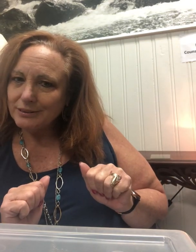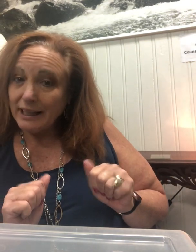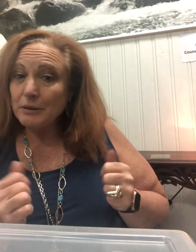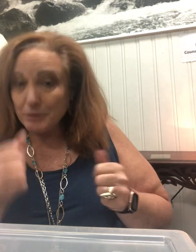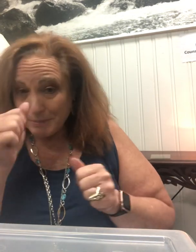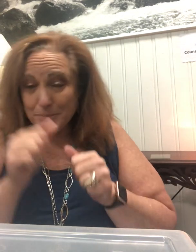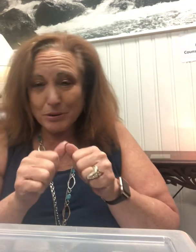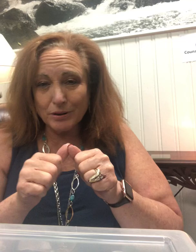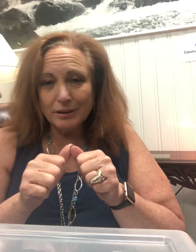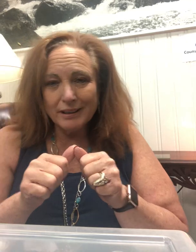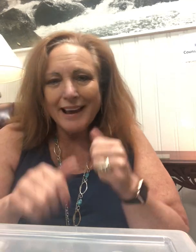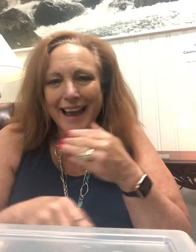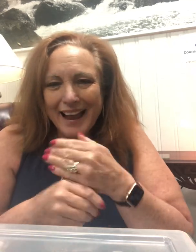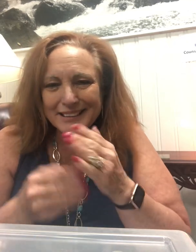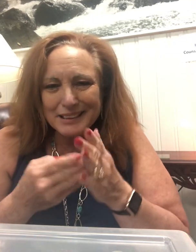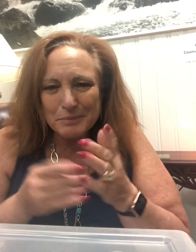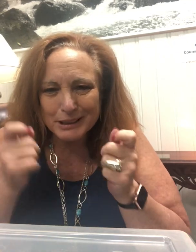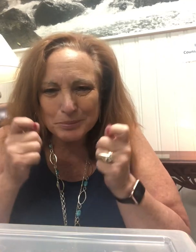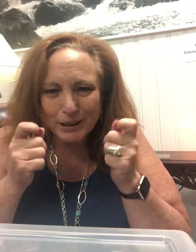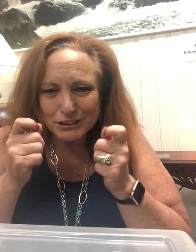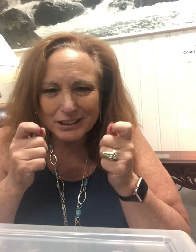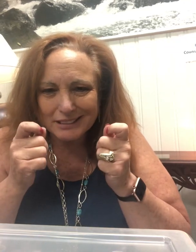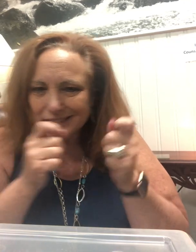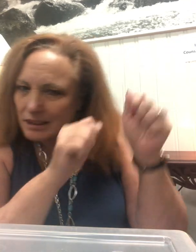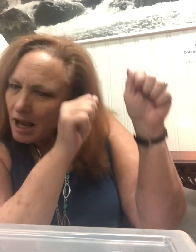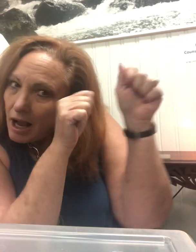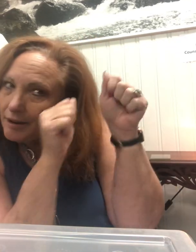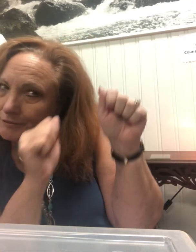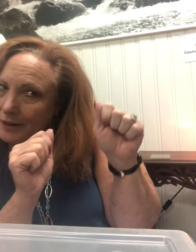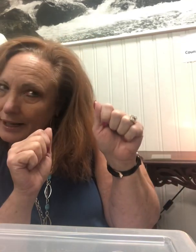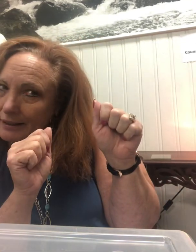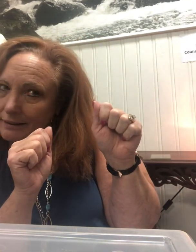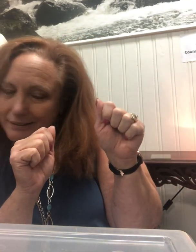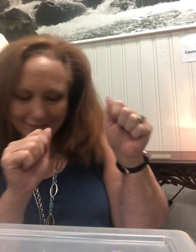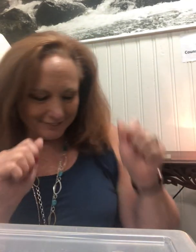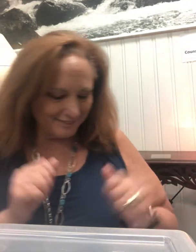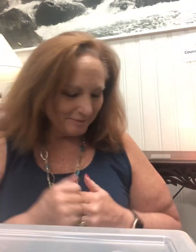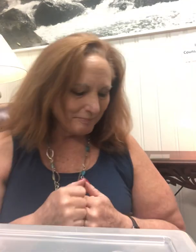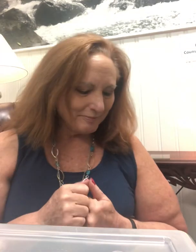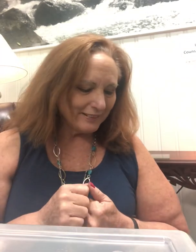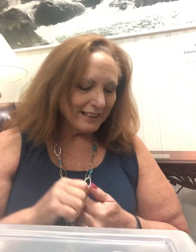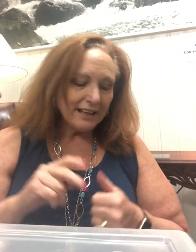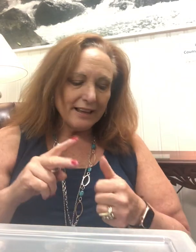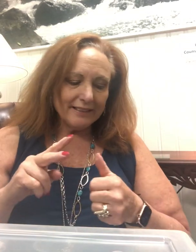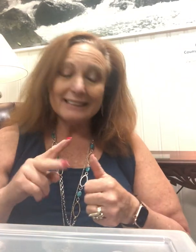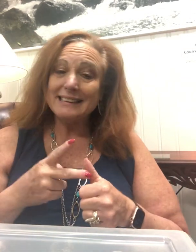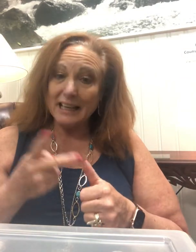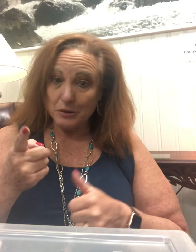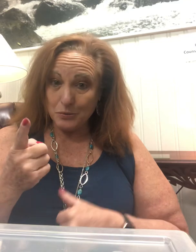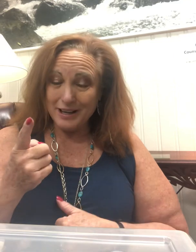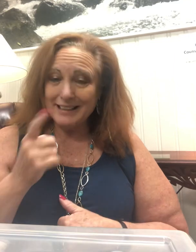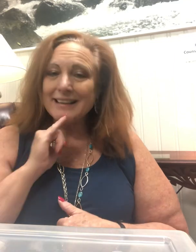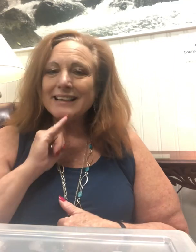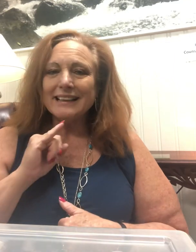And remember, add some expression, afraid. The second one